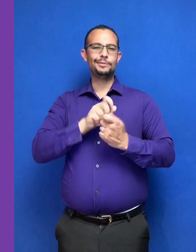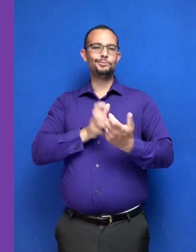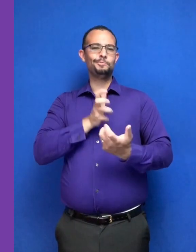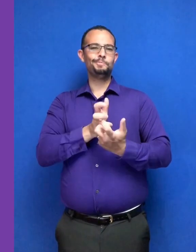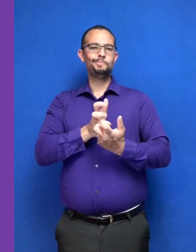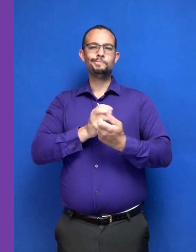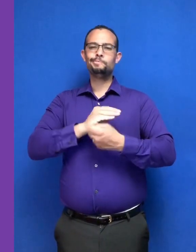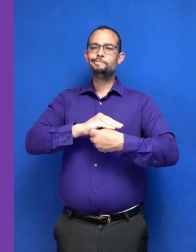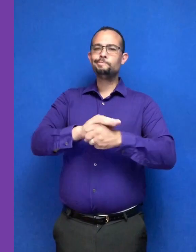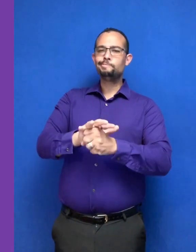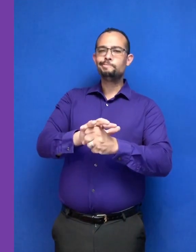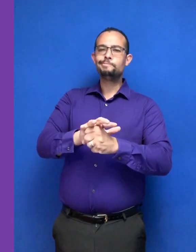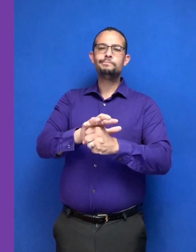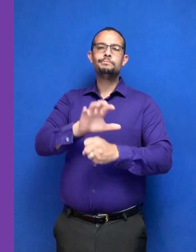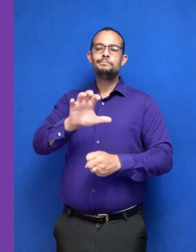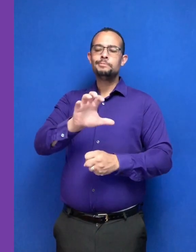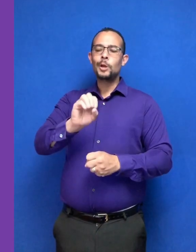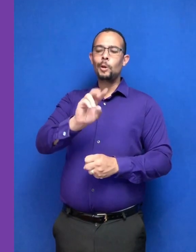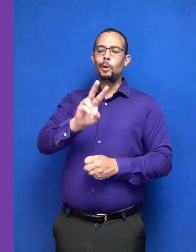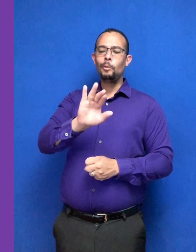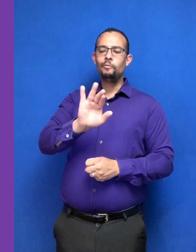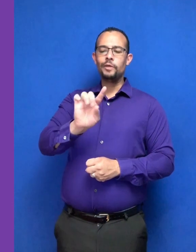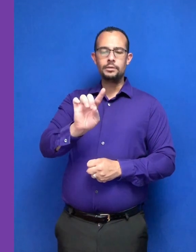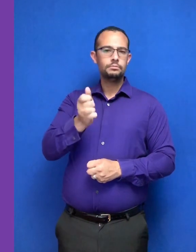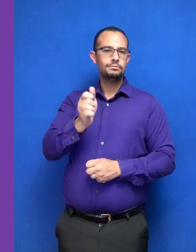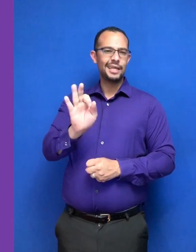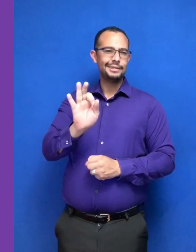the COVID-19 era.